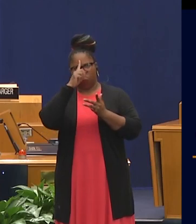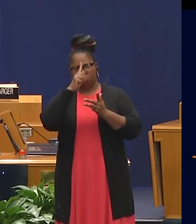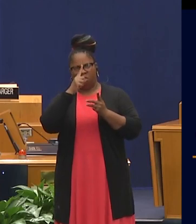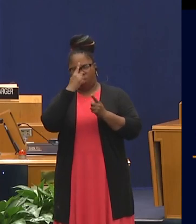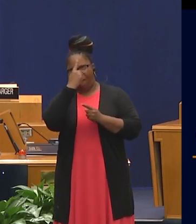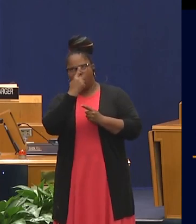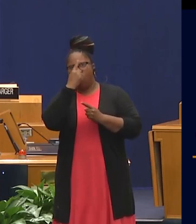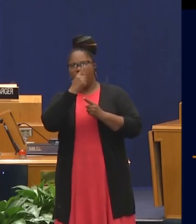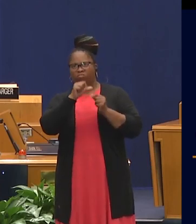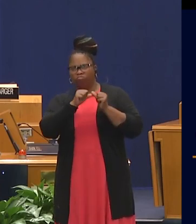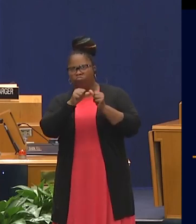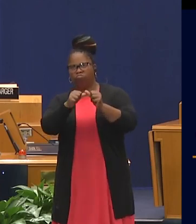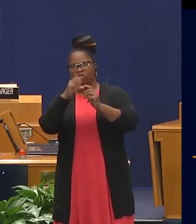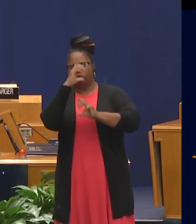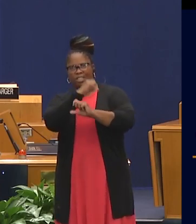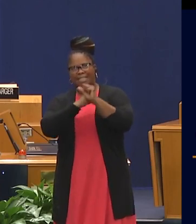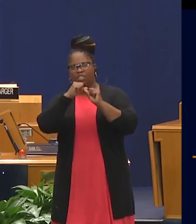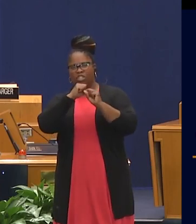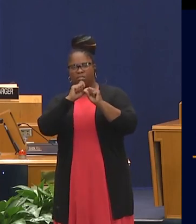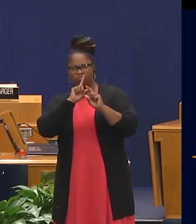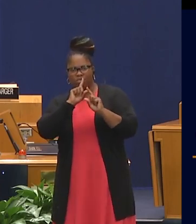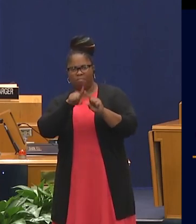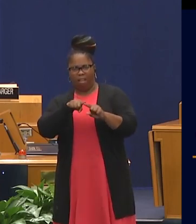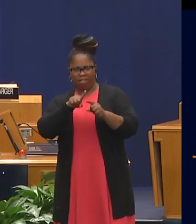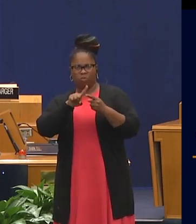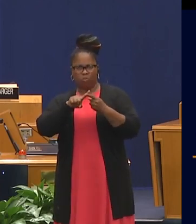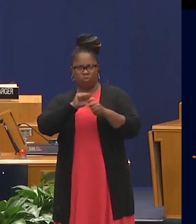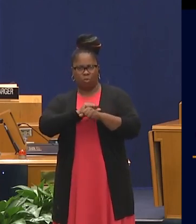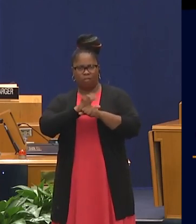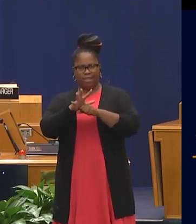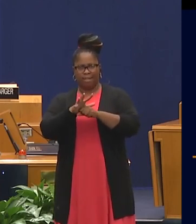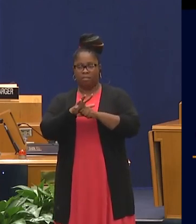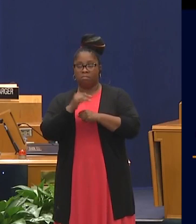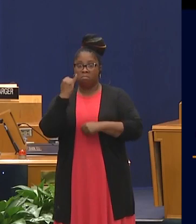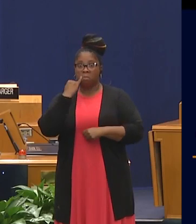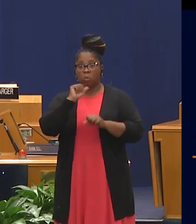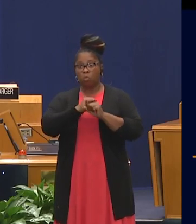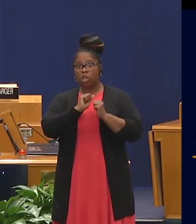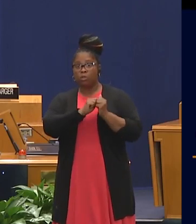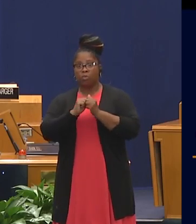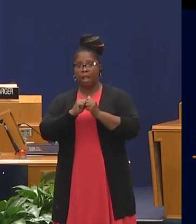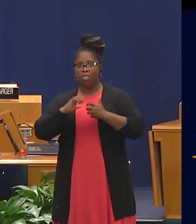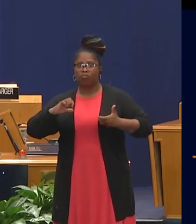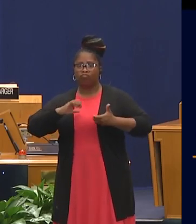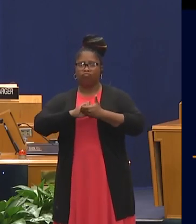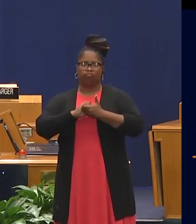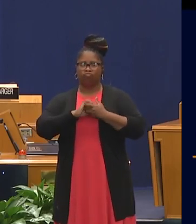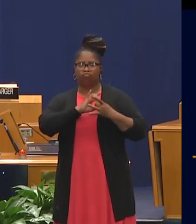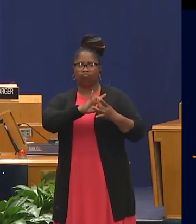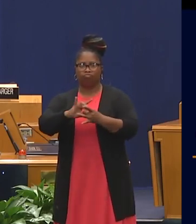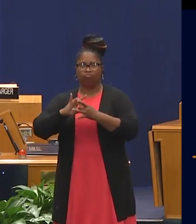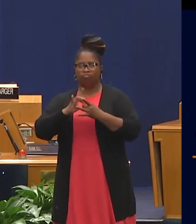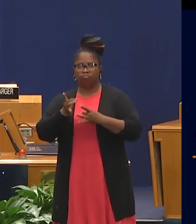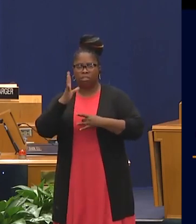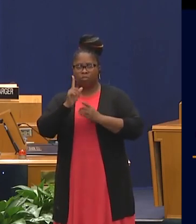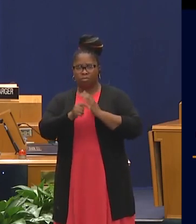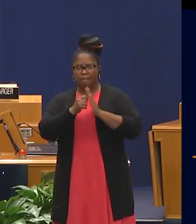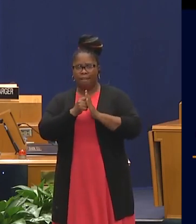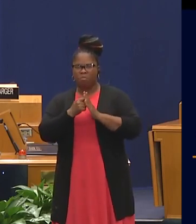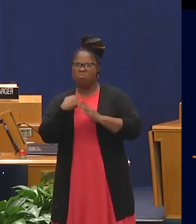and coordinated response to COVID-19. By working together and by banding together in these difficult times, we can make